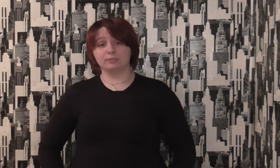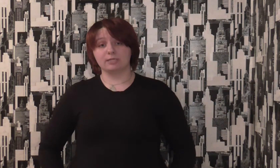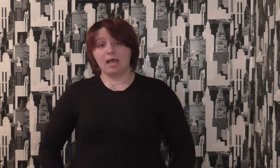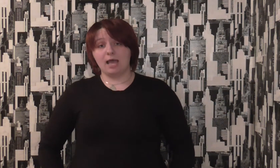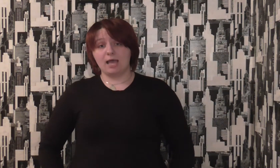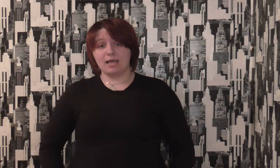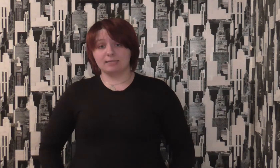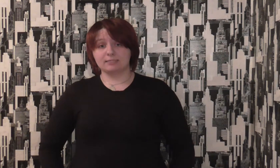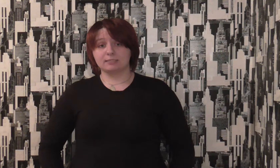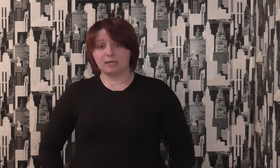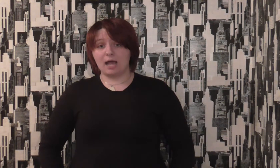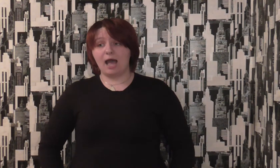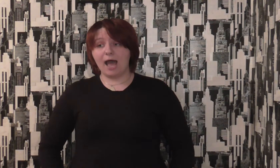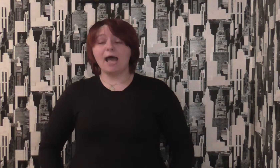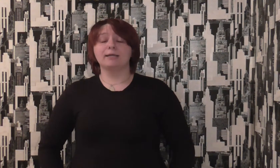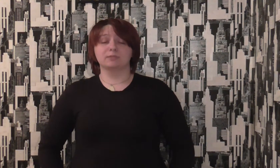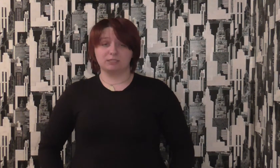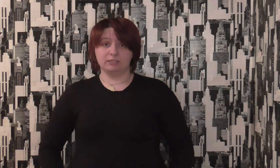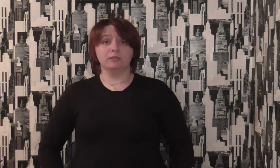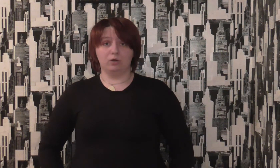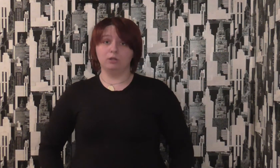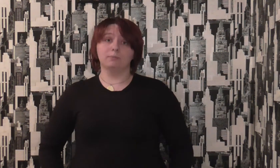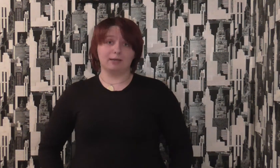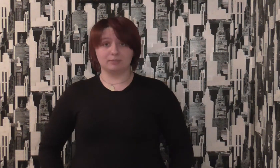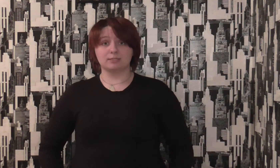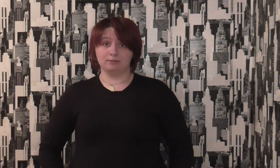it. And I am still all by myself.